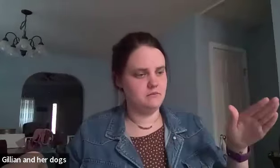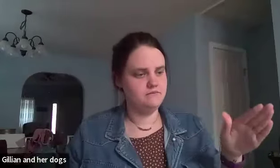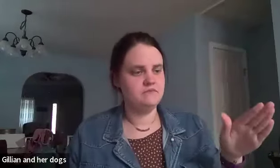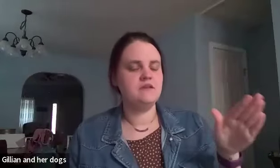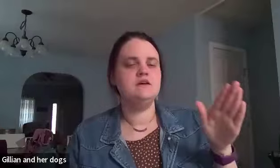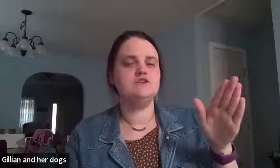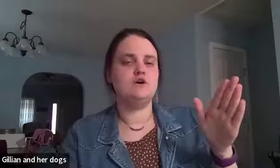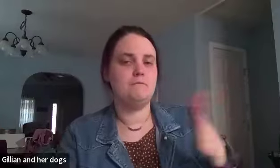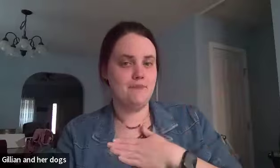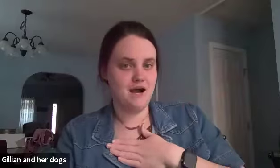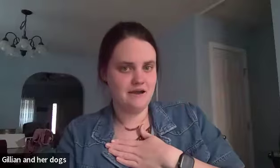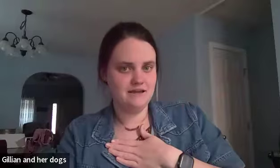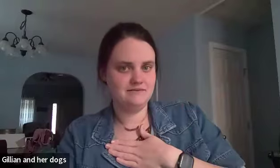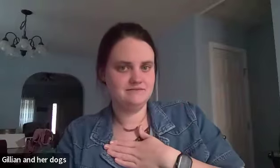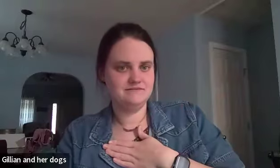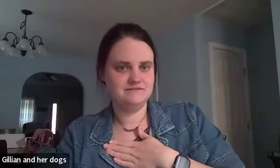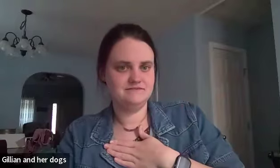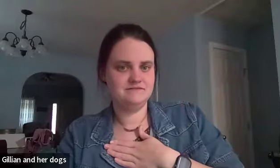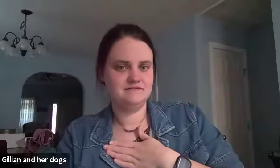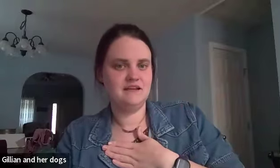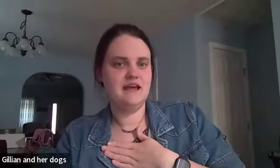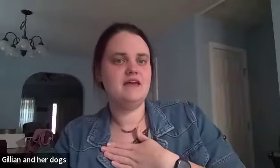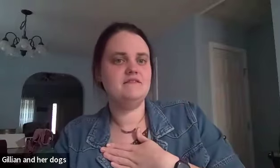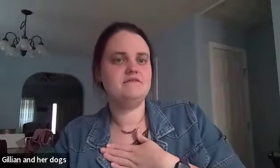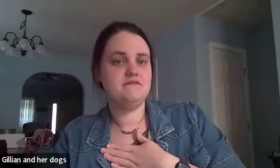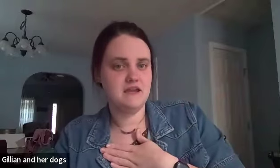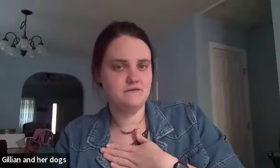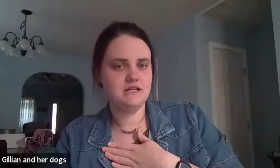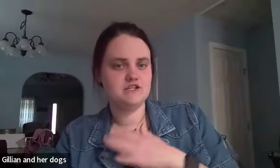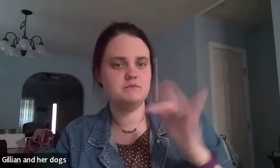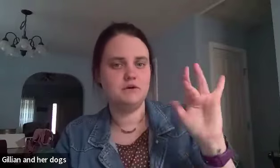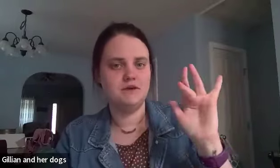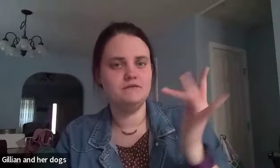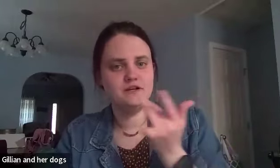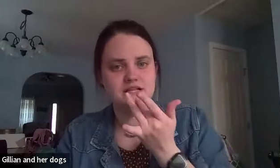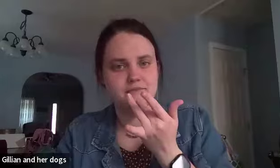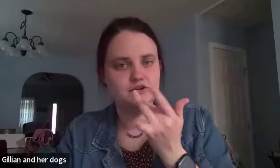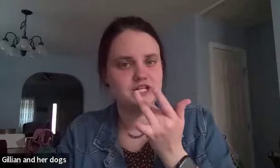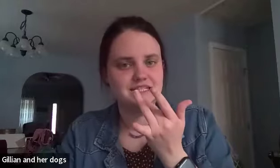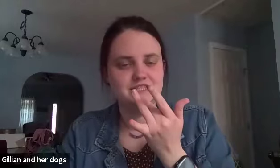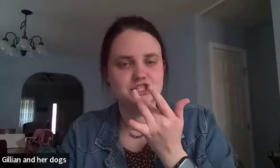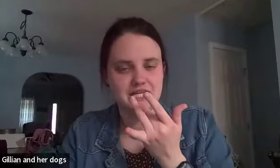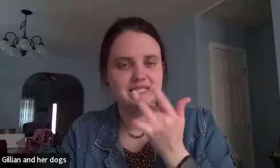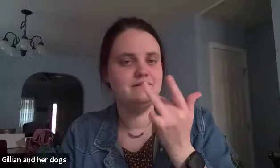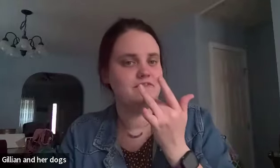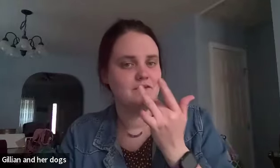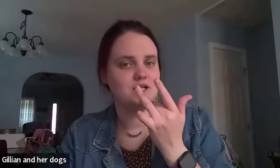animal. So my, and then favorite is going to be your middle finger, tap your chin,